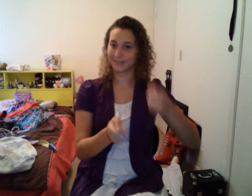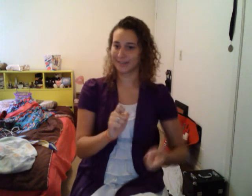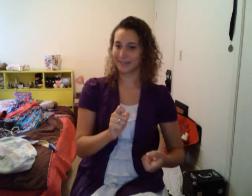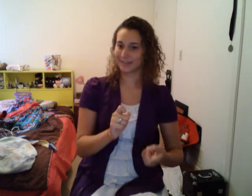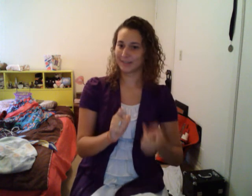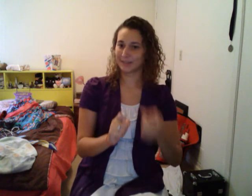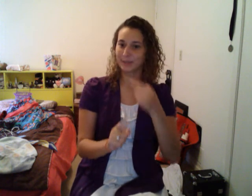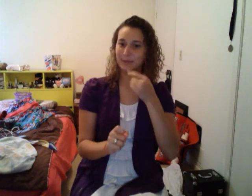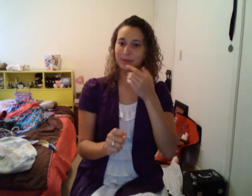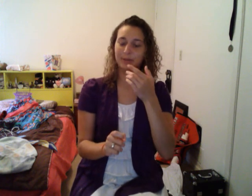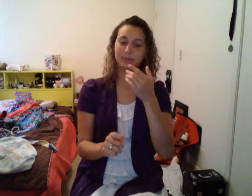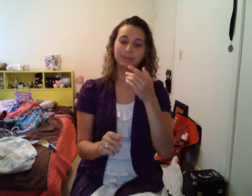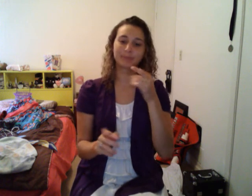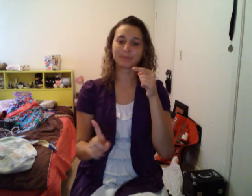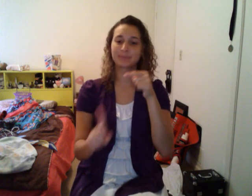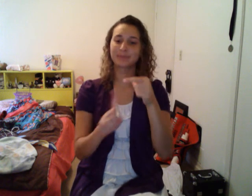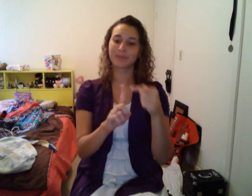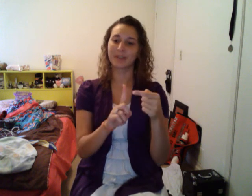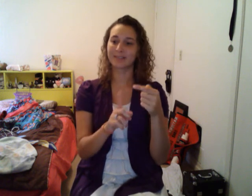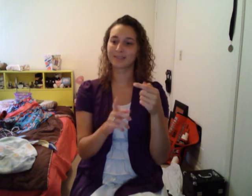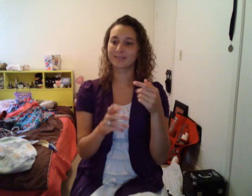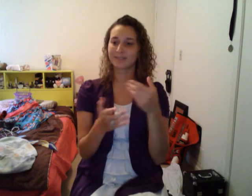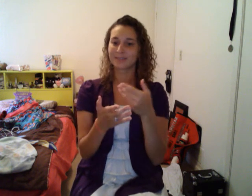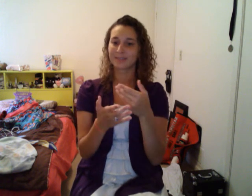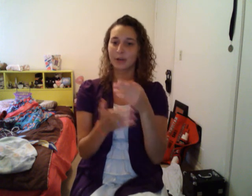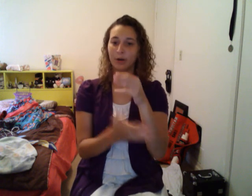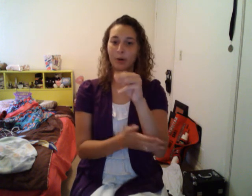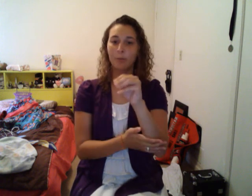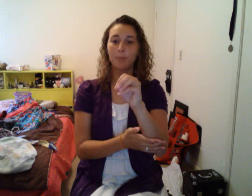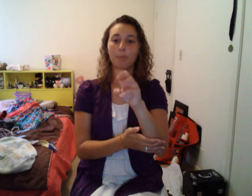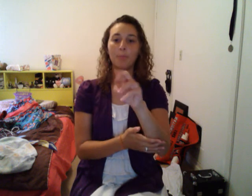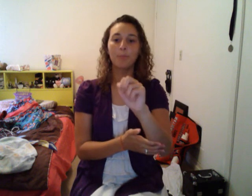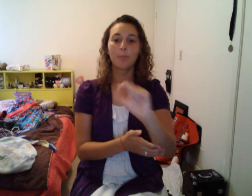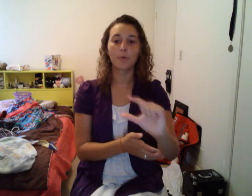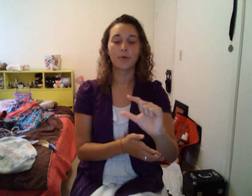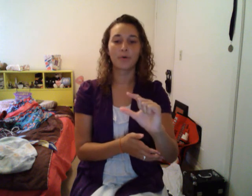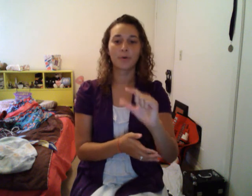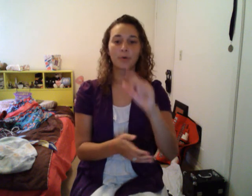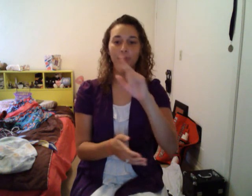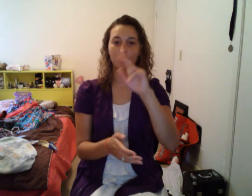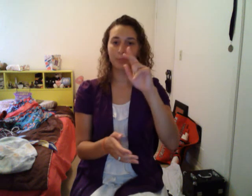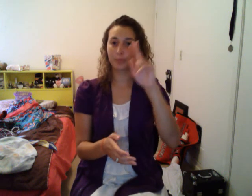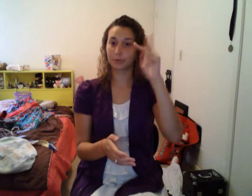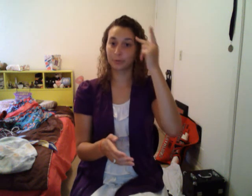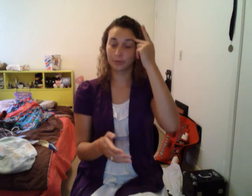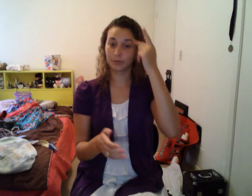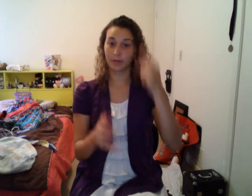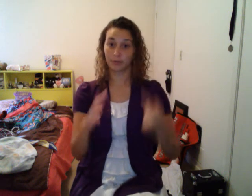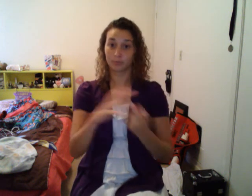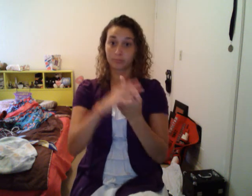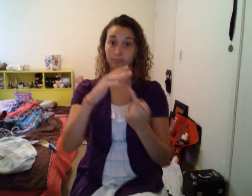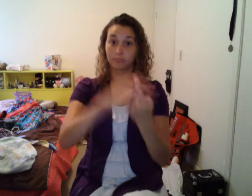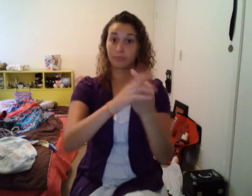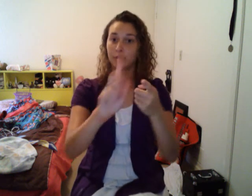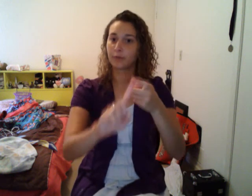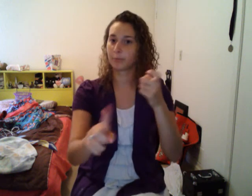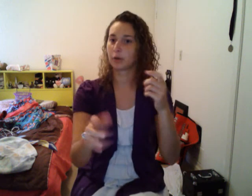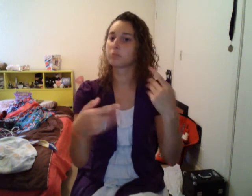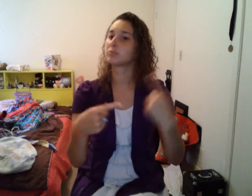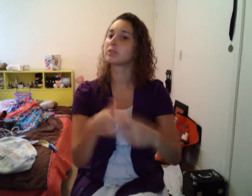principles have already begun to emerge from the discussions we've had. And let's consider